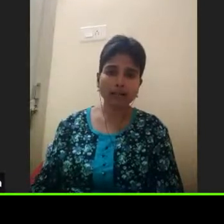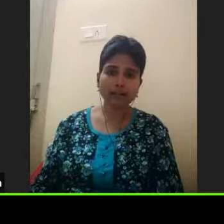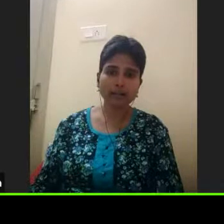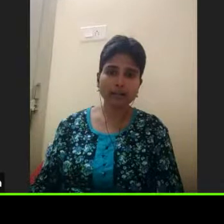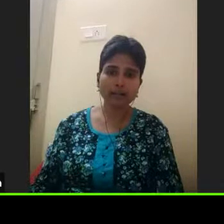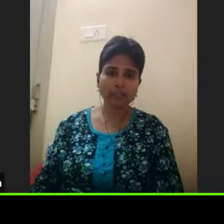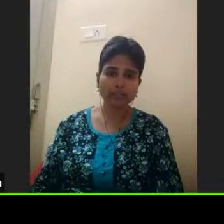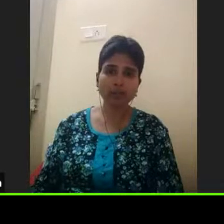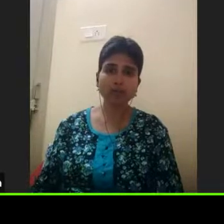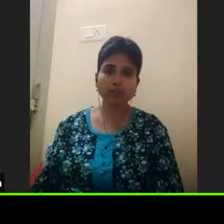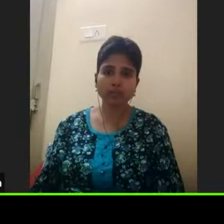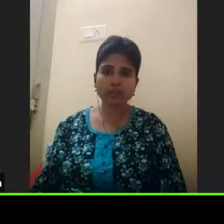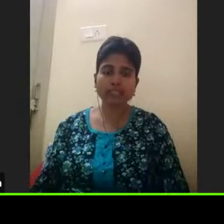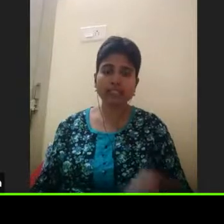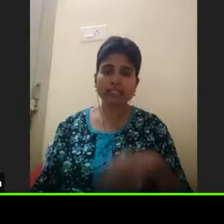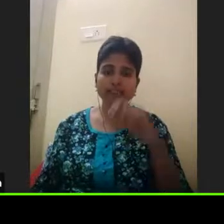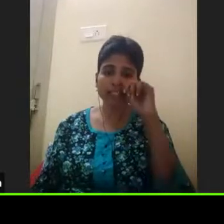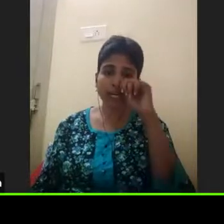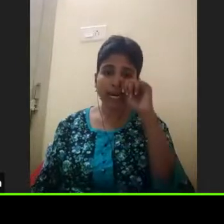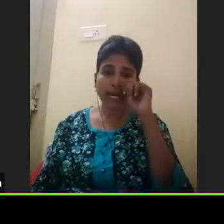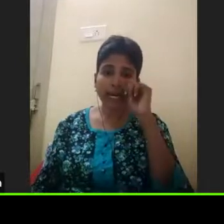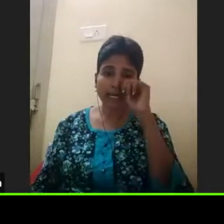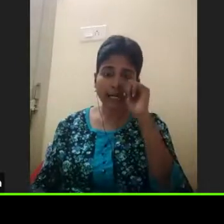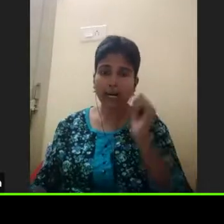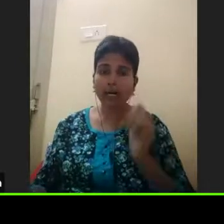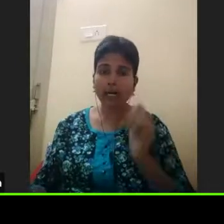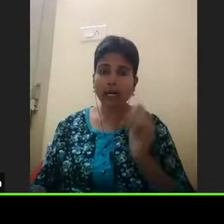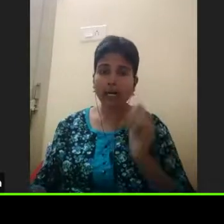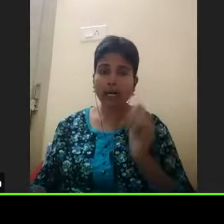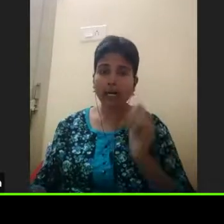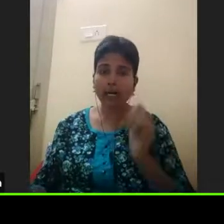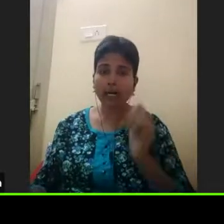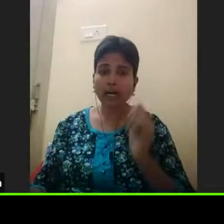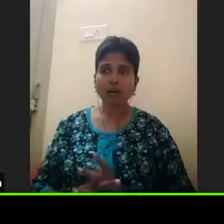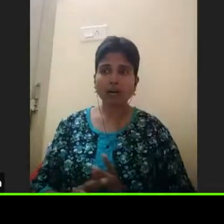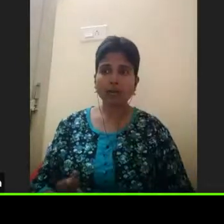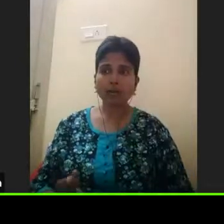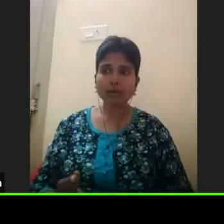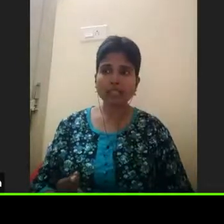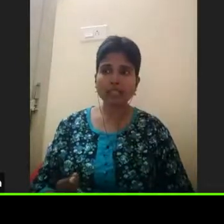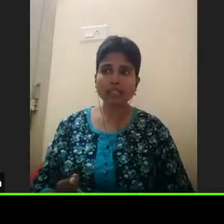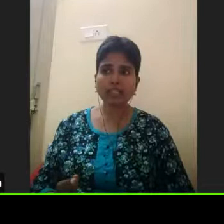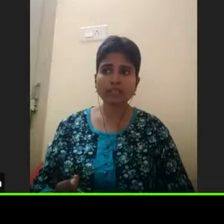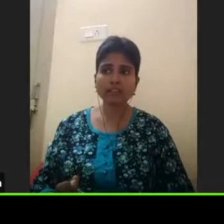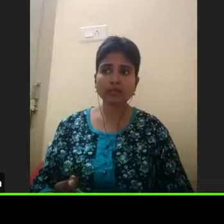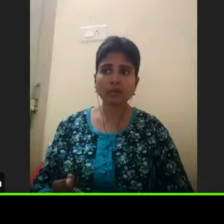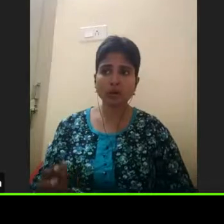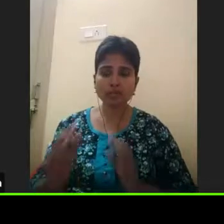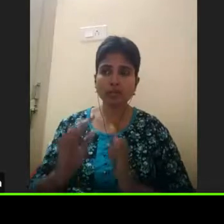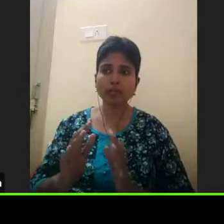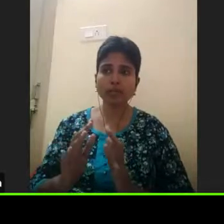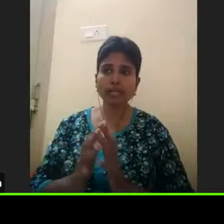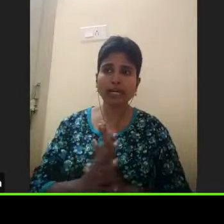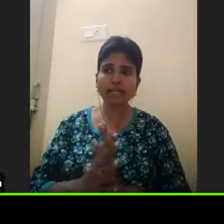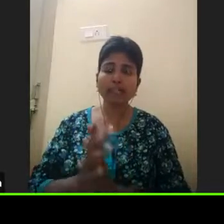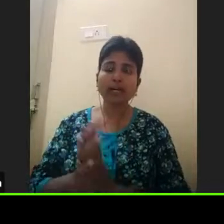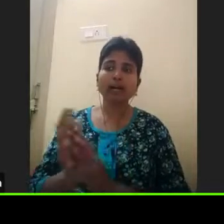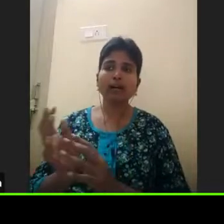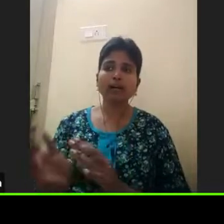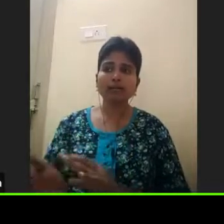are built into the universal health coverage. And along with this, universal health coverage is also